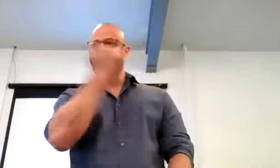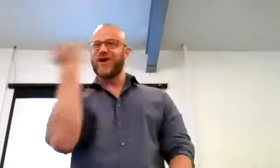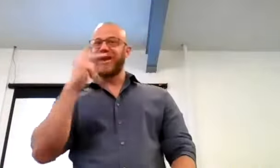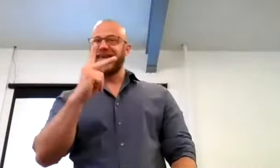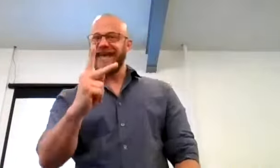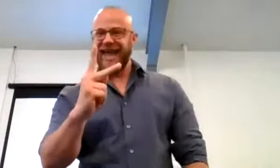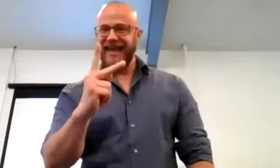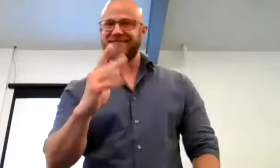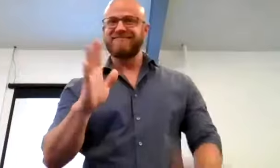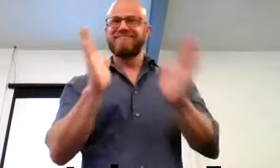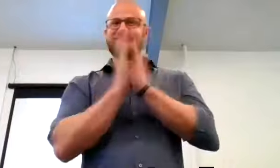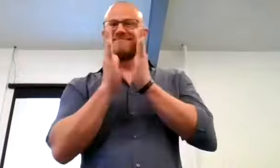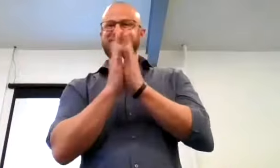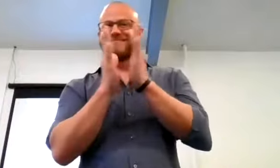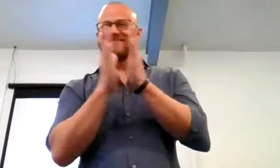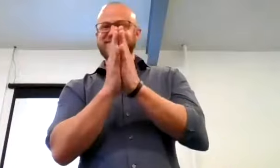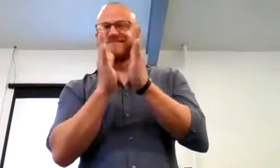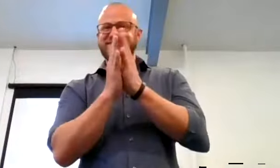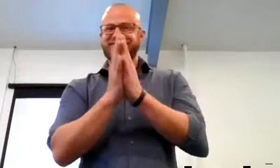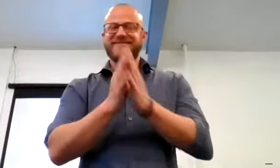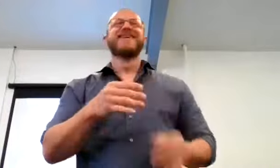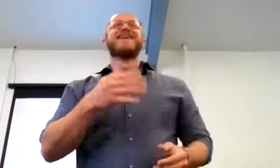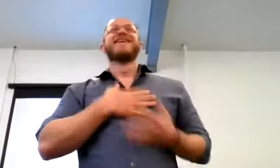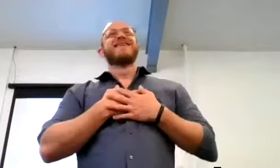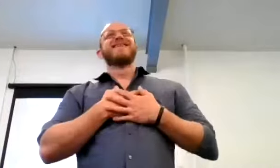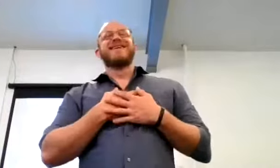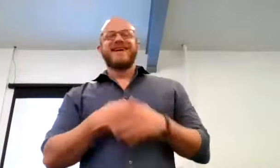K, I forgot K. Oh, you're right. Yes, thank you.